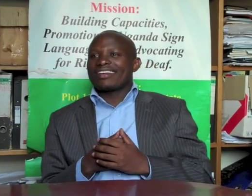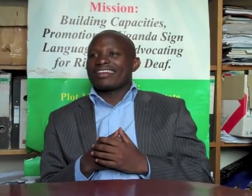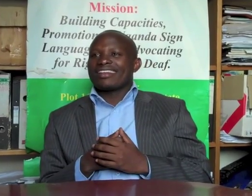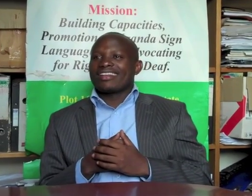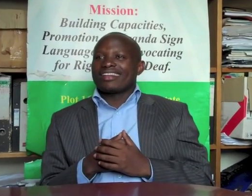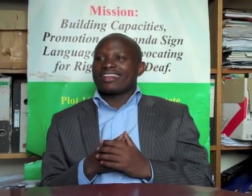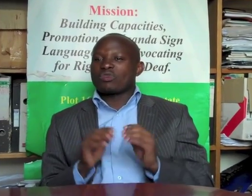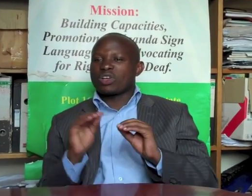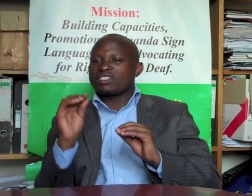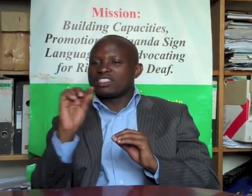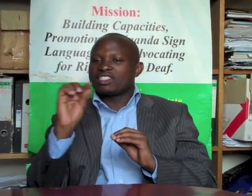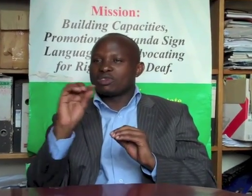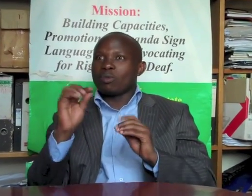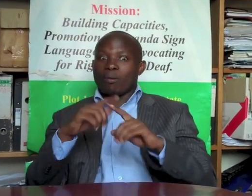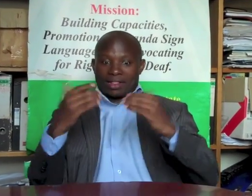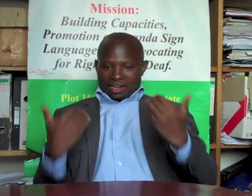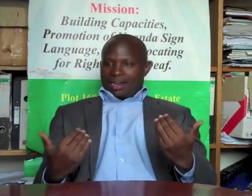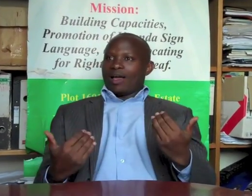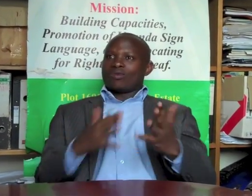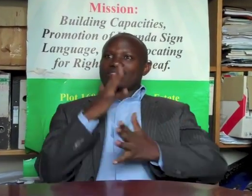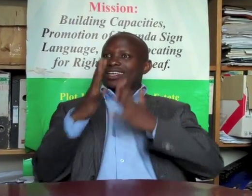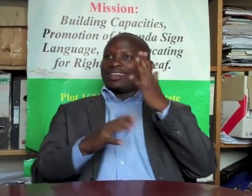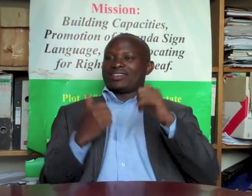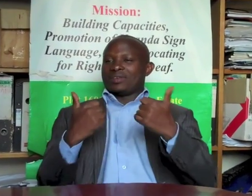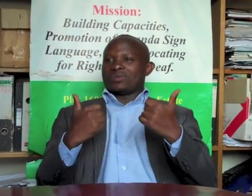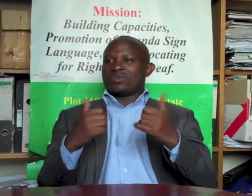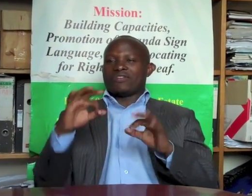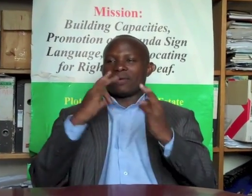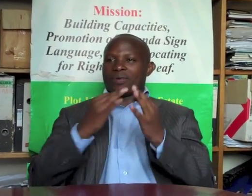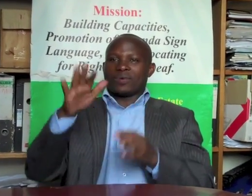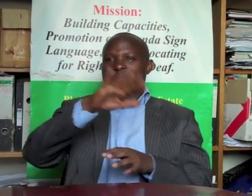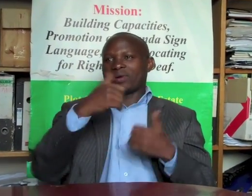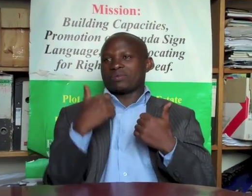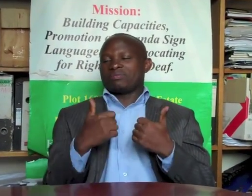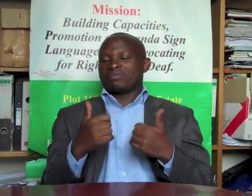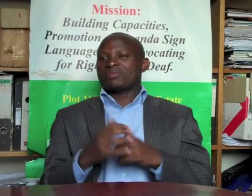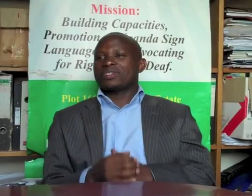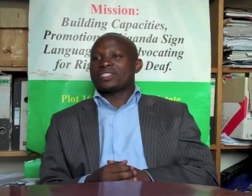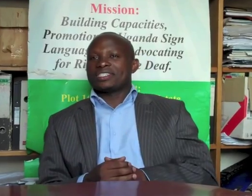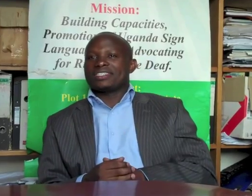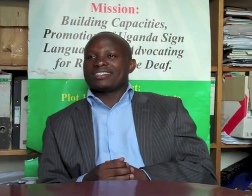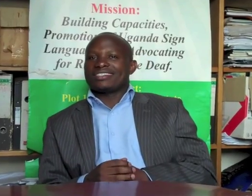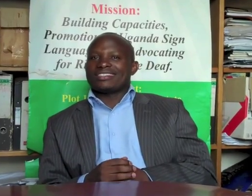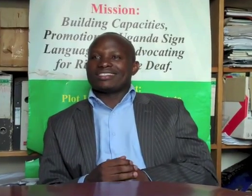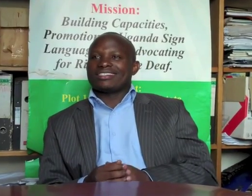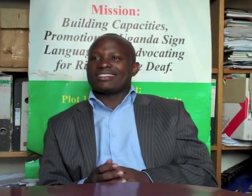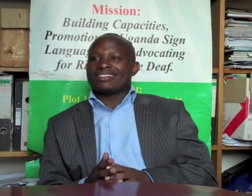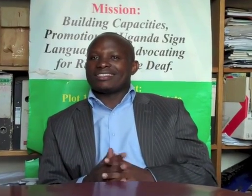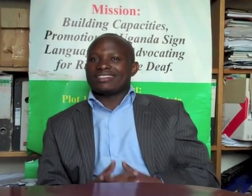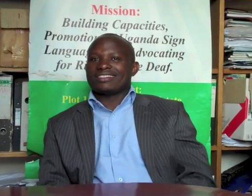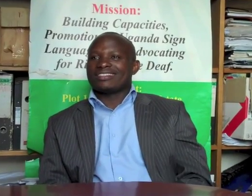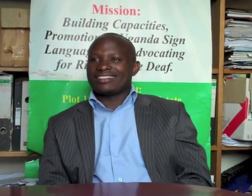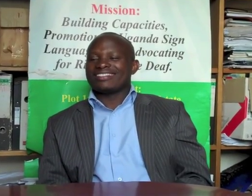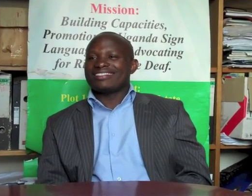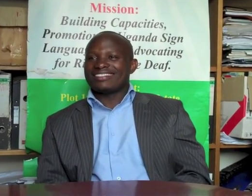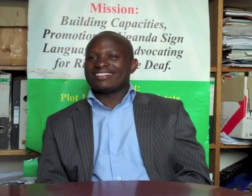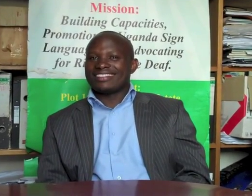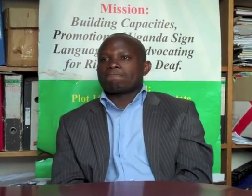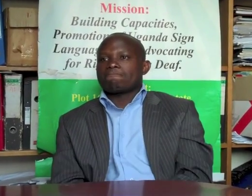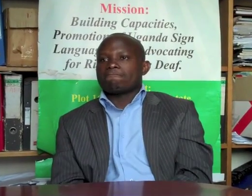myself. I used to give them some small signs, but now they can sign very well. All my family, they can sign with me very well.